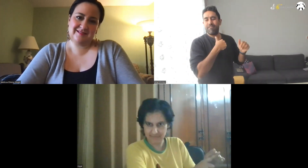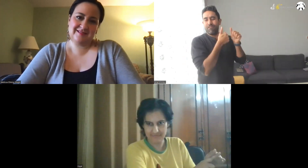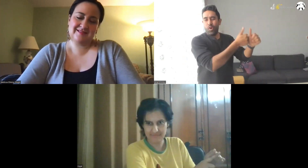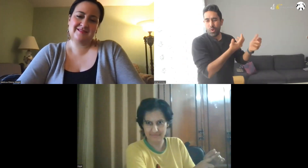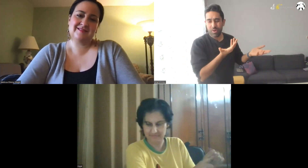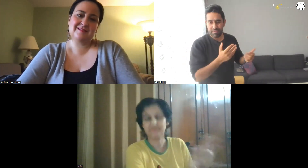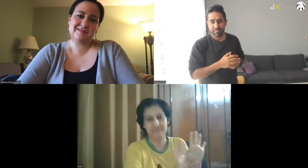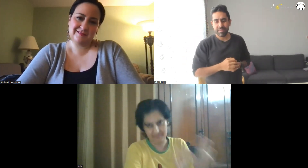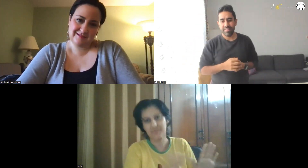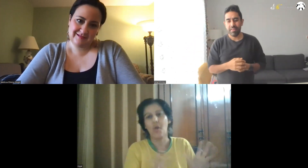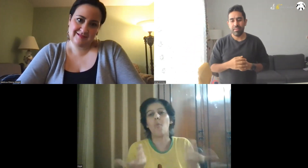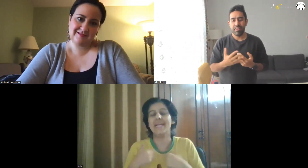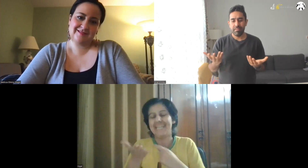culture and Indian culture is very different.